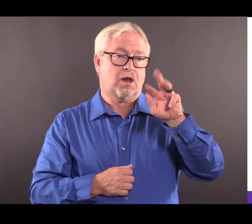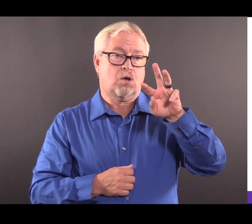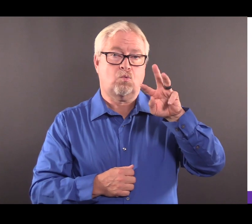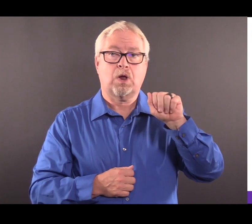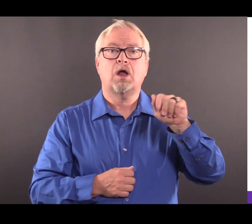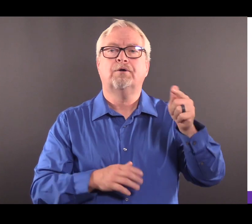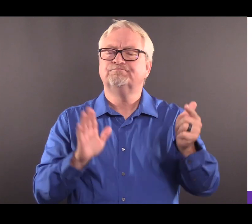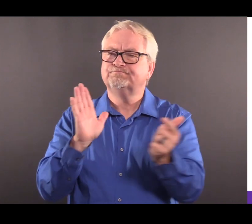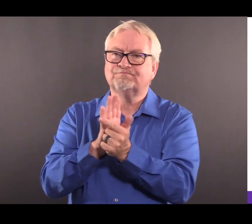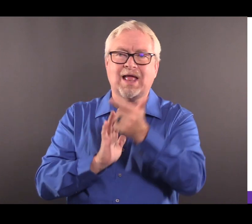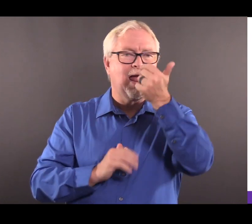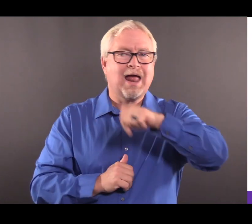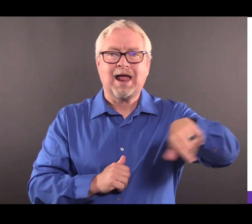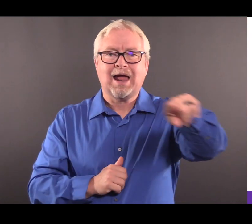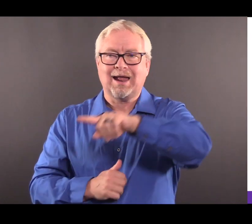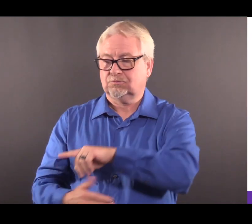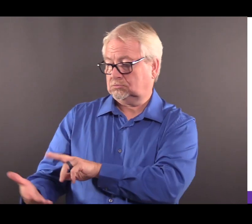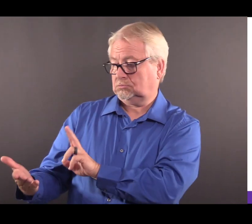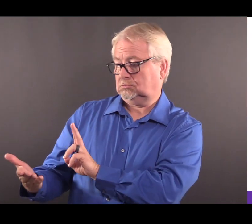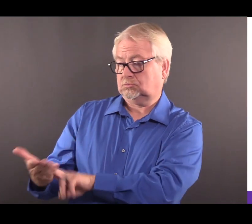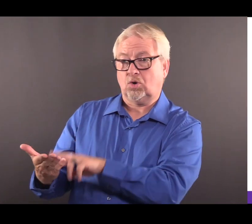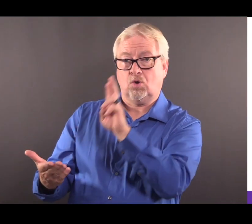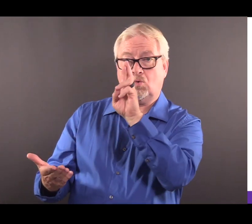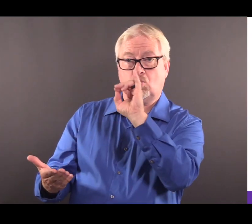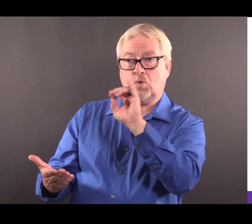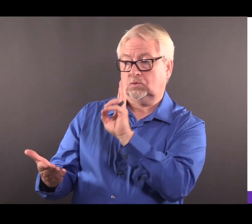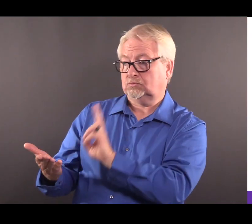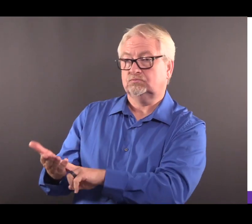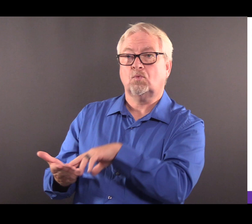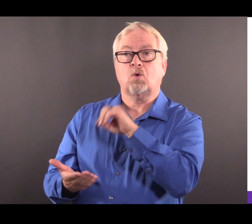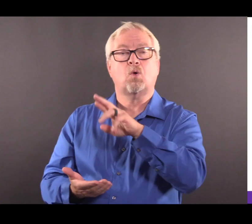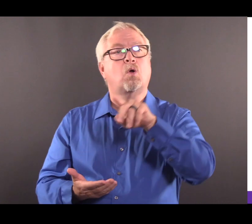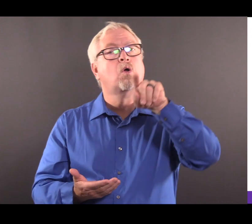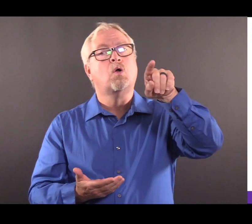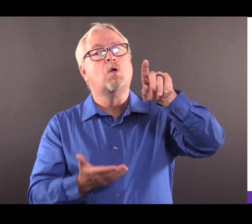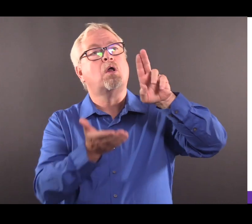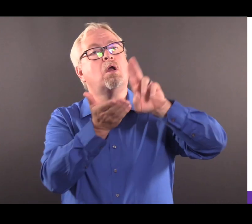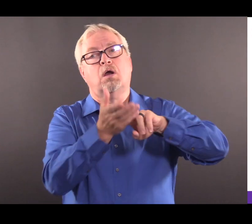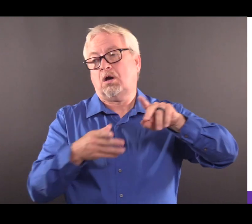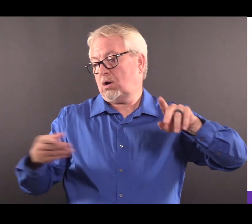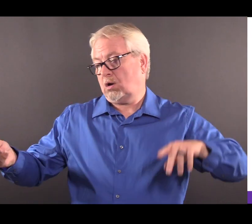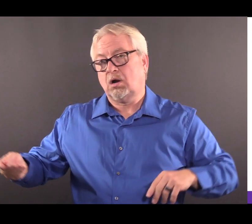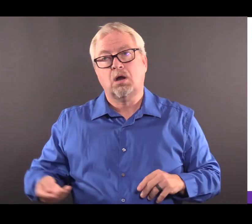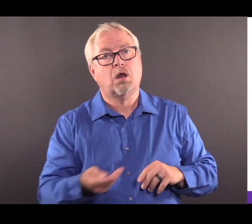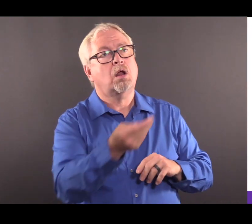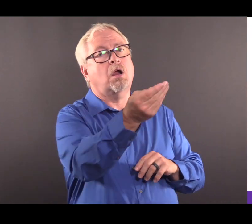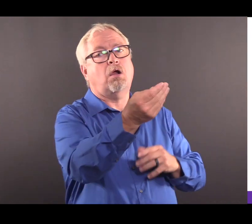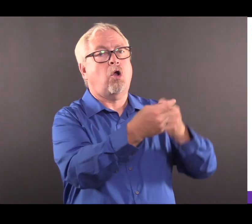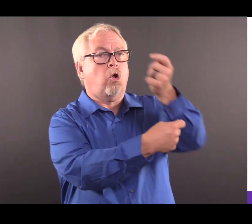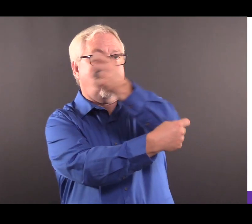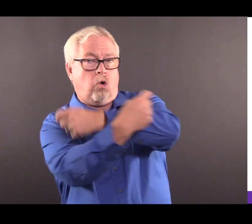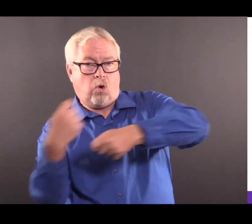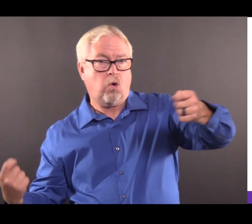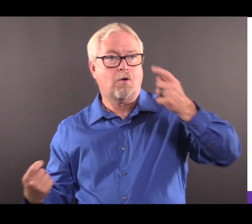VAWA also prohibits requiring anyone to sign a release of information as a condition of